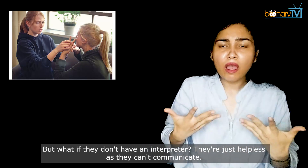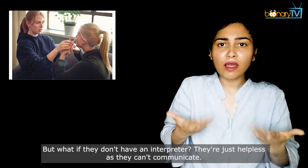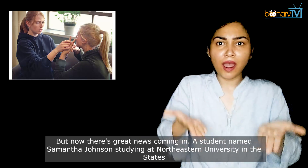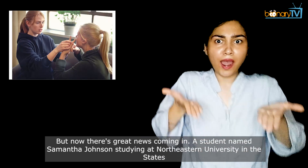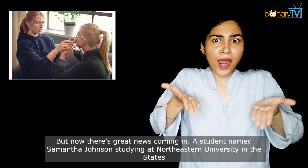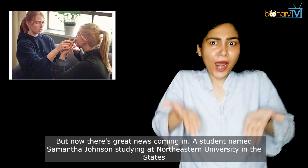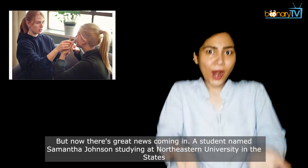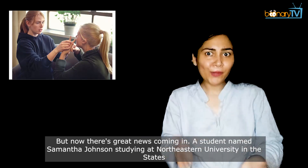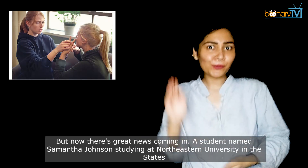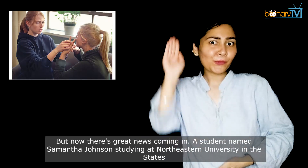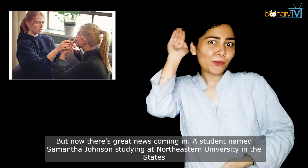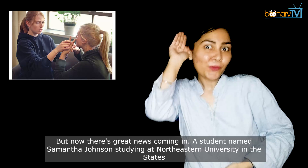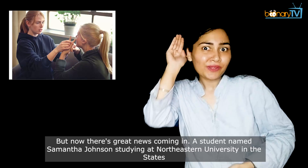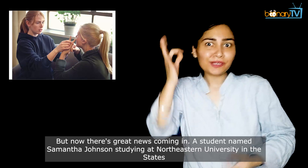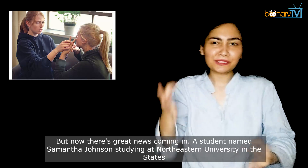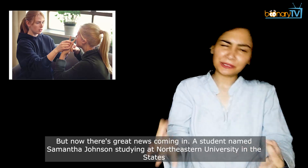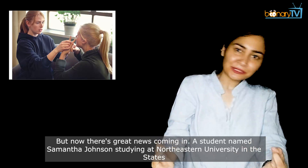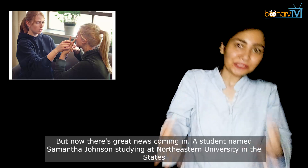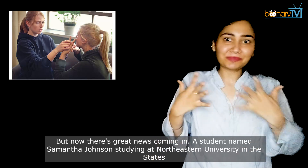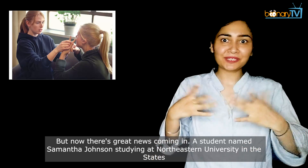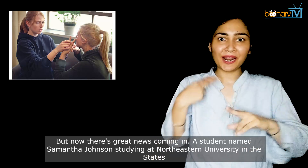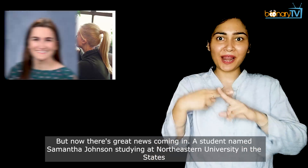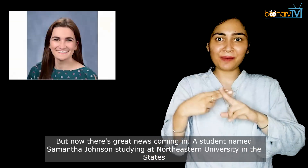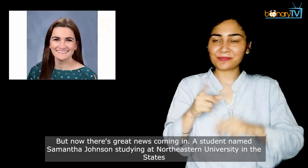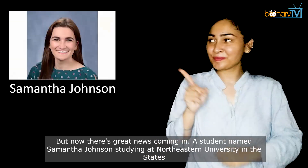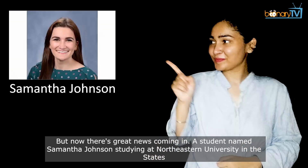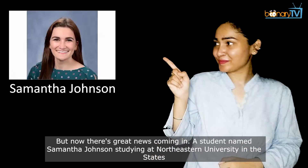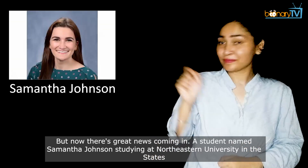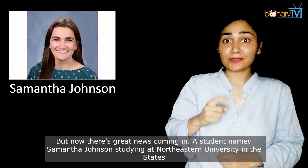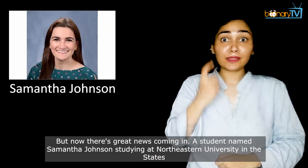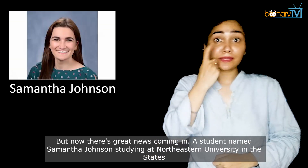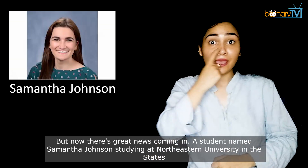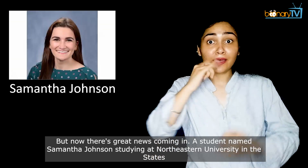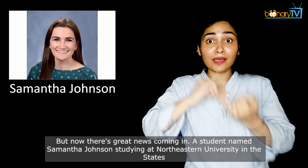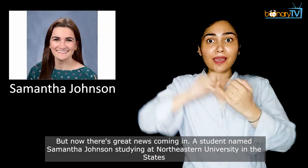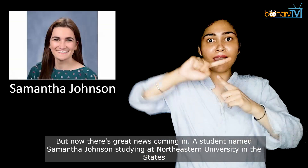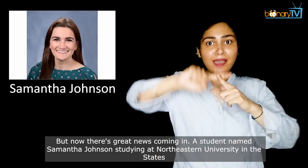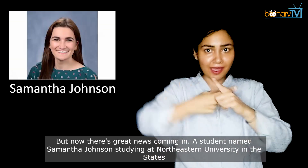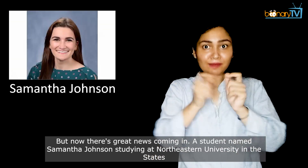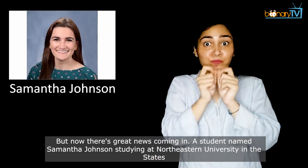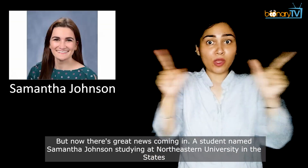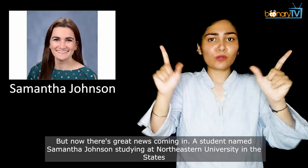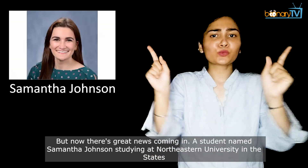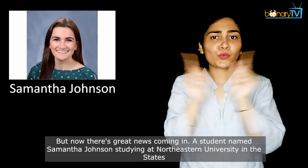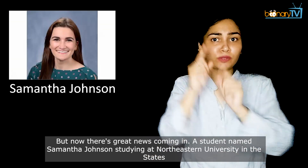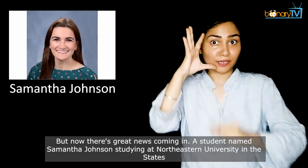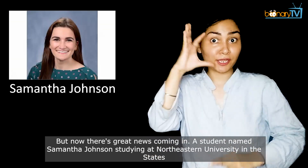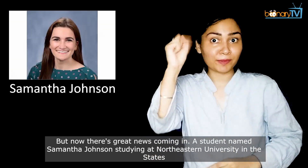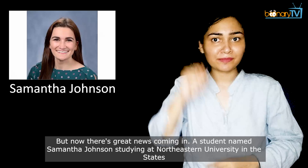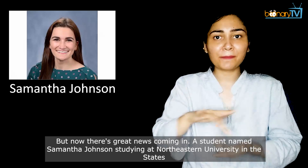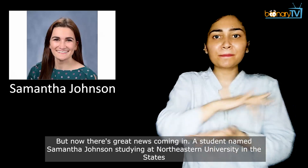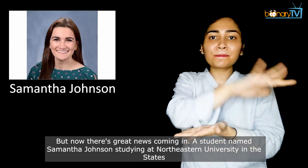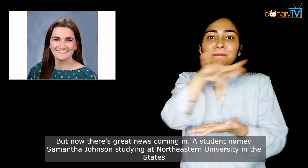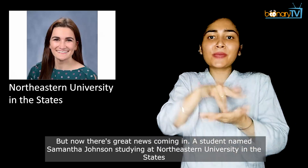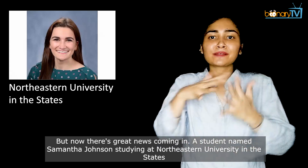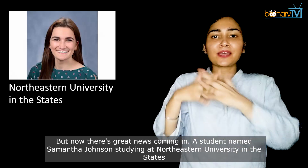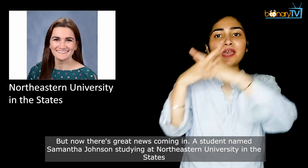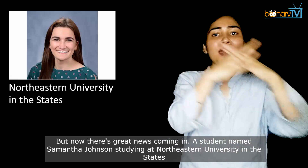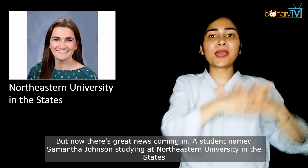But now there's a great news coming in. A student named Samantha Johnson, studying at Northeastern